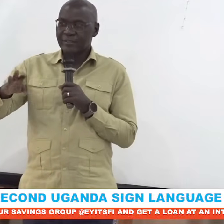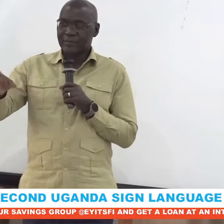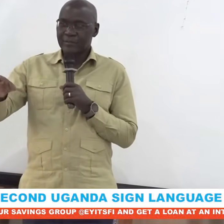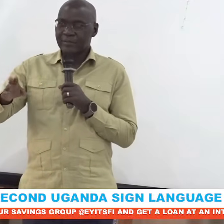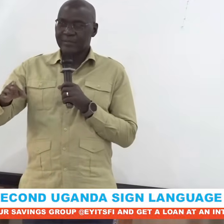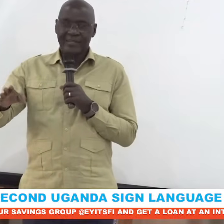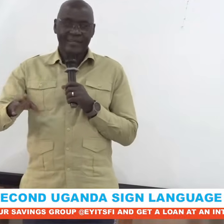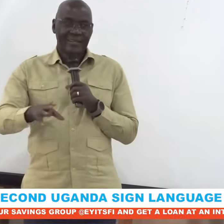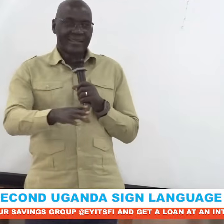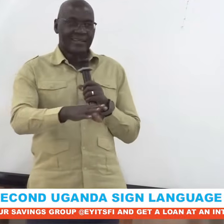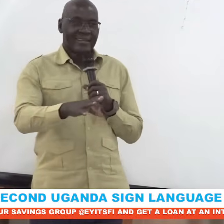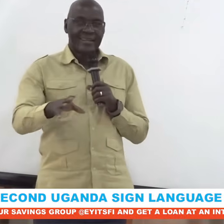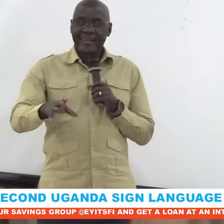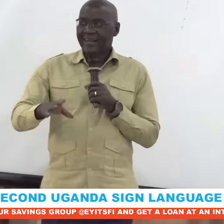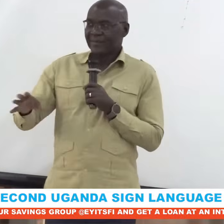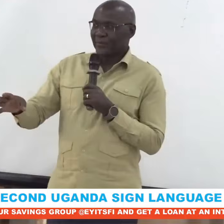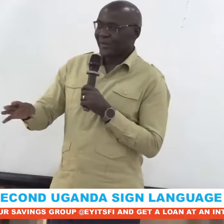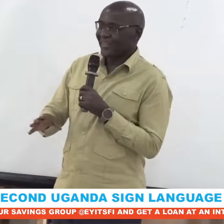because people,